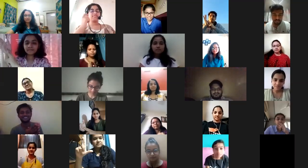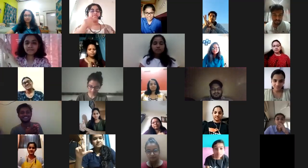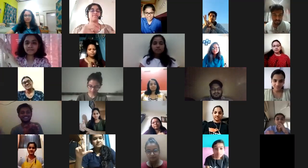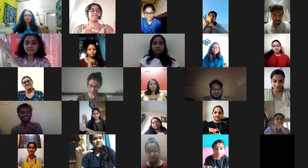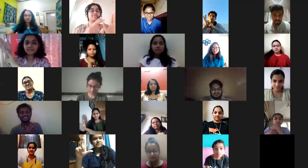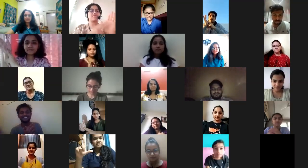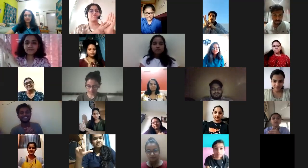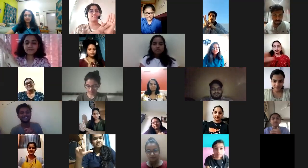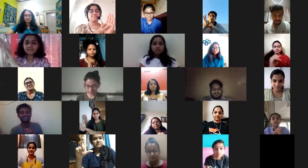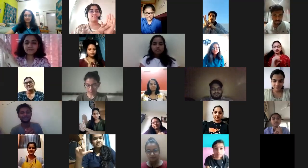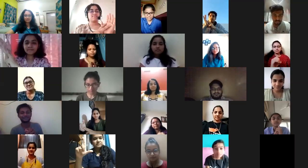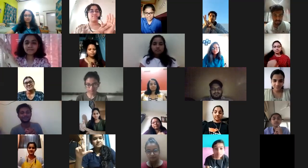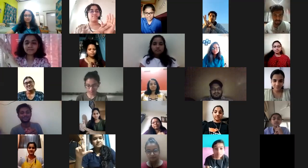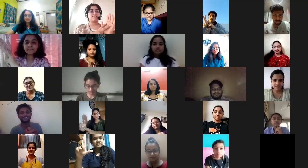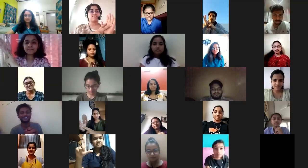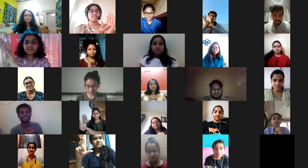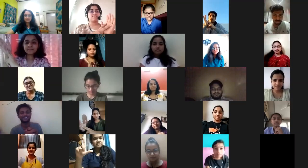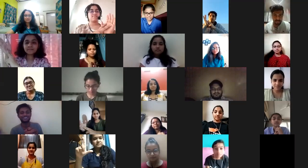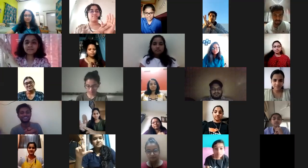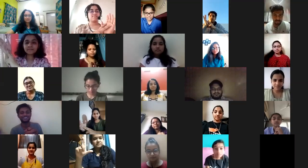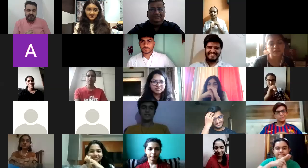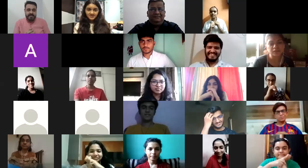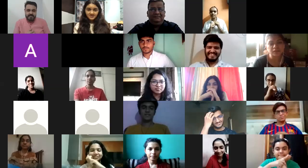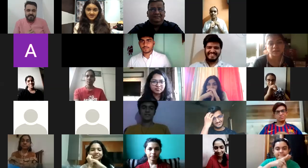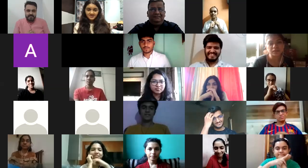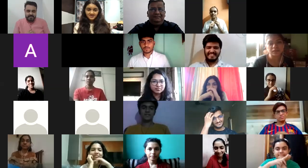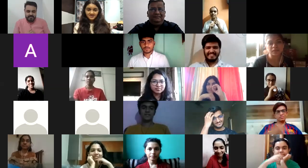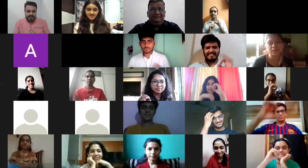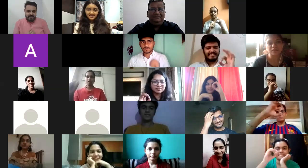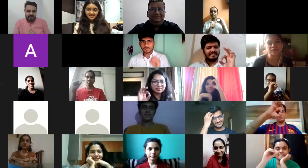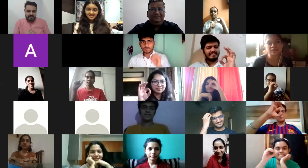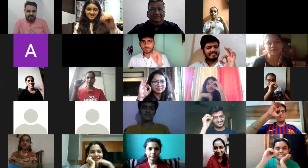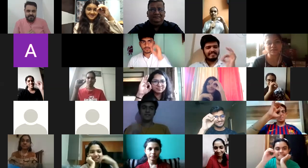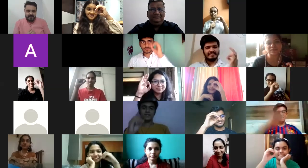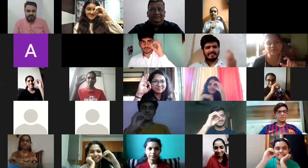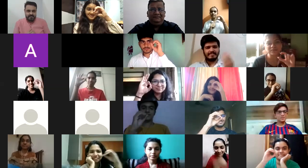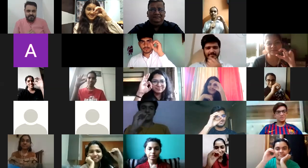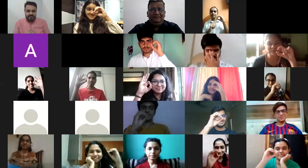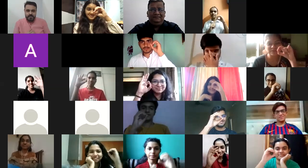Language alphabets is O. O for orange. Any guesses?